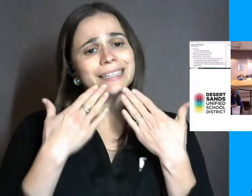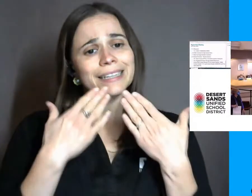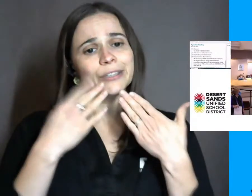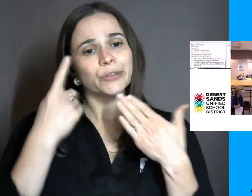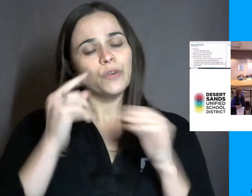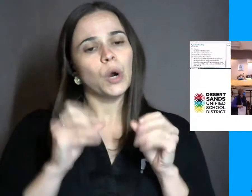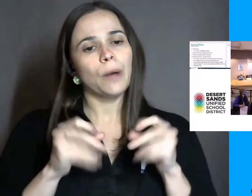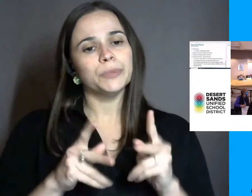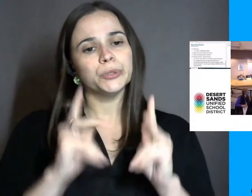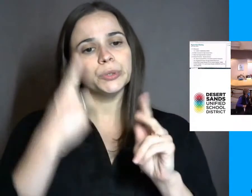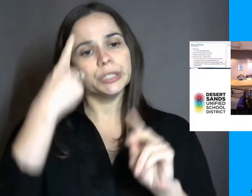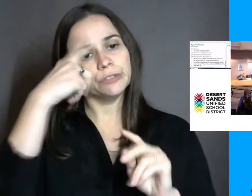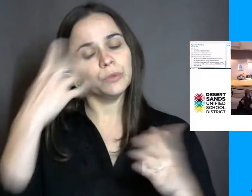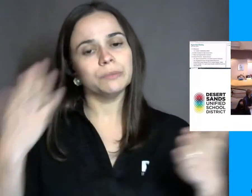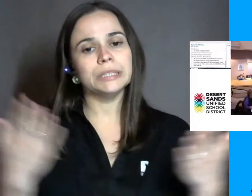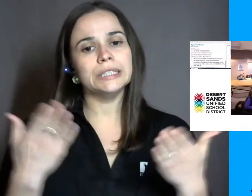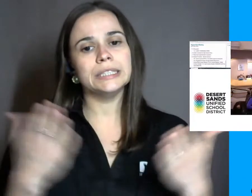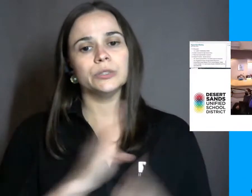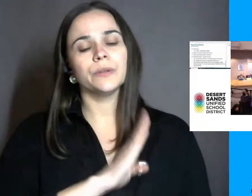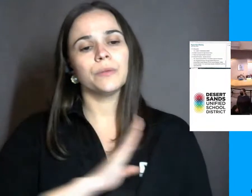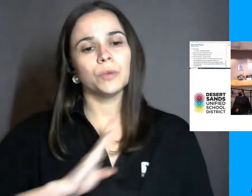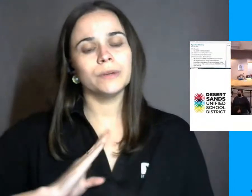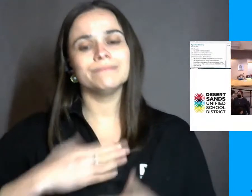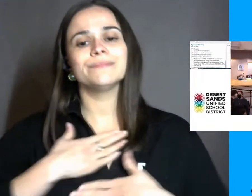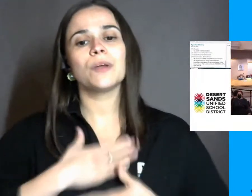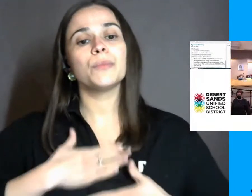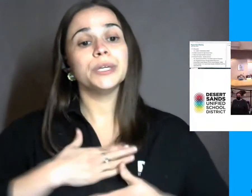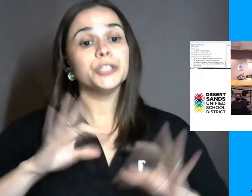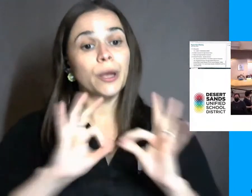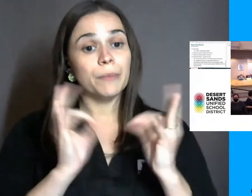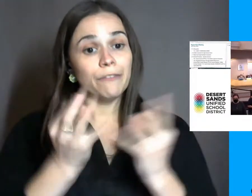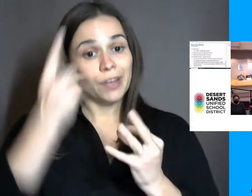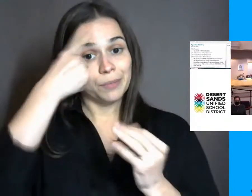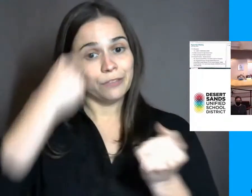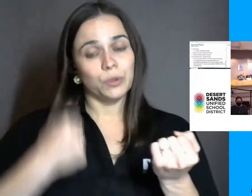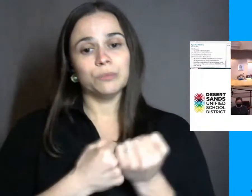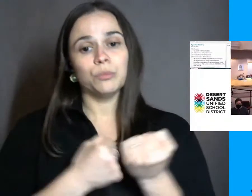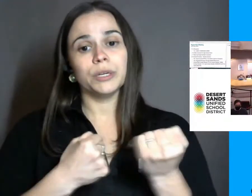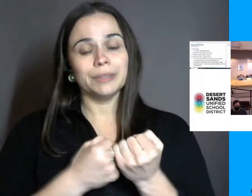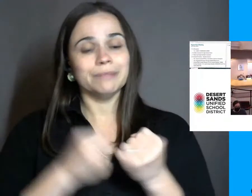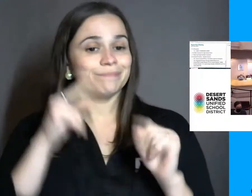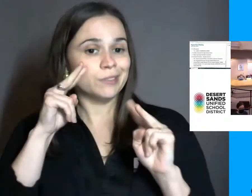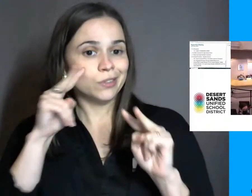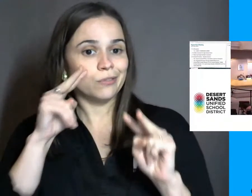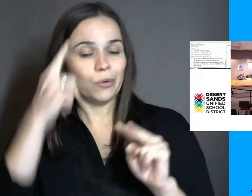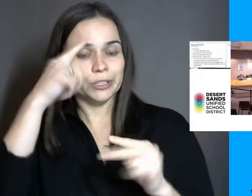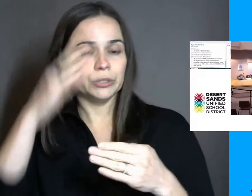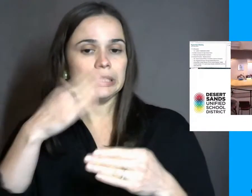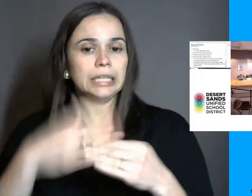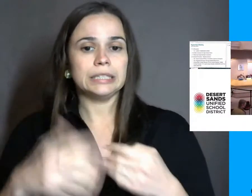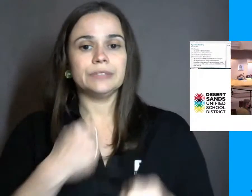family supporting me in this endeavor. And I look forward to the remainder of the year. Thank you. Thank you.